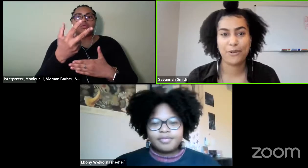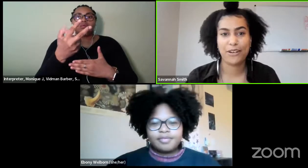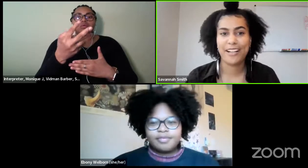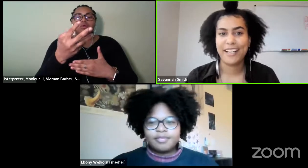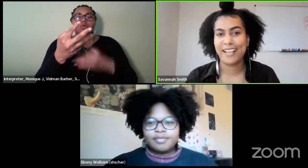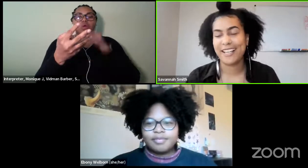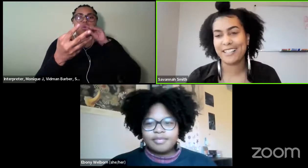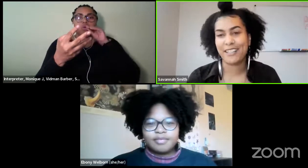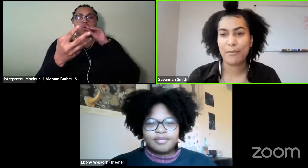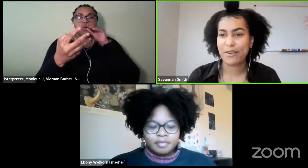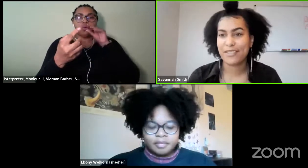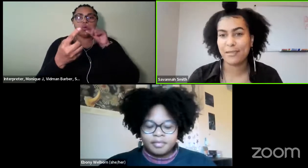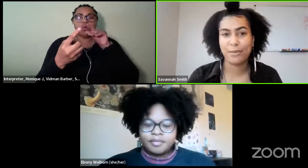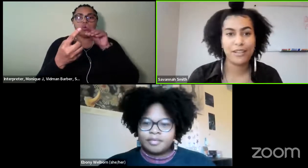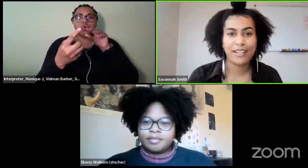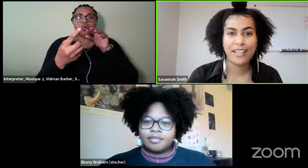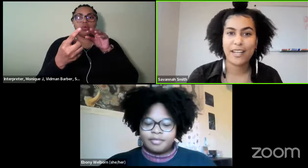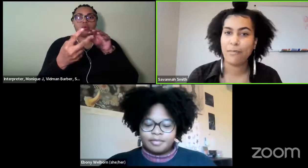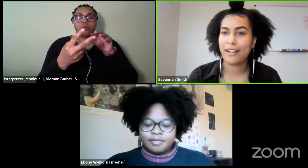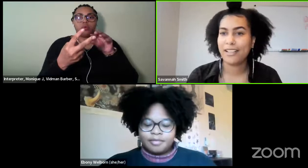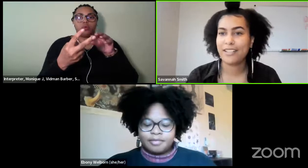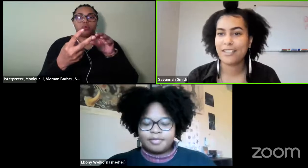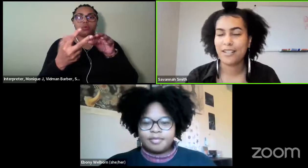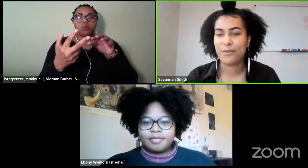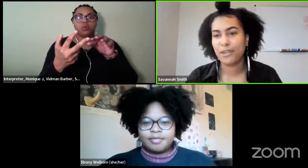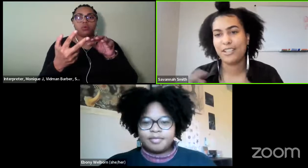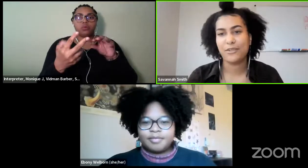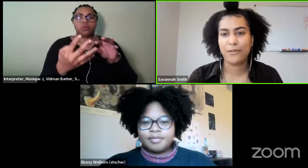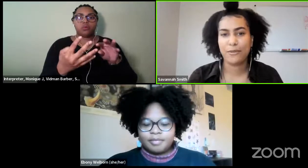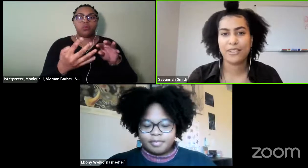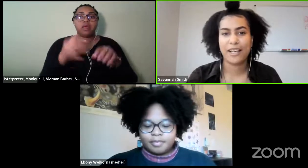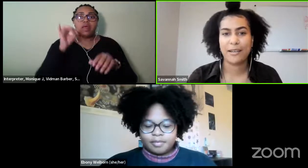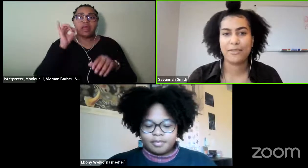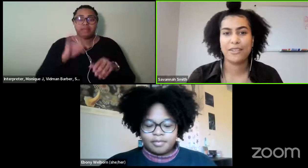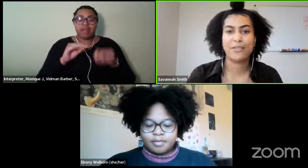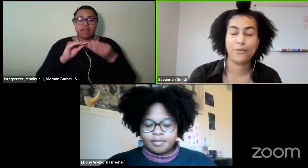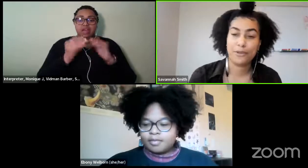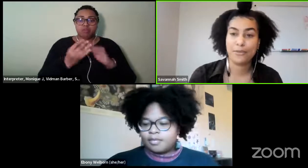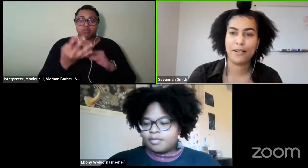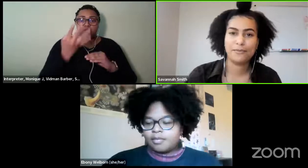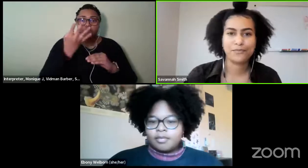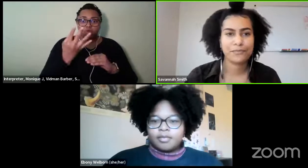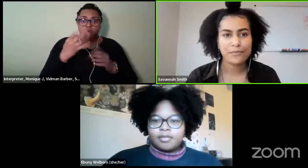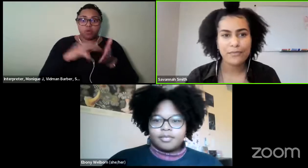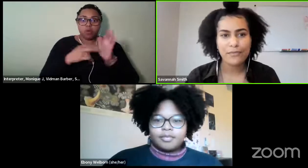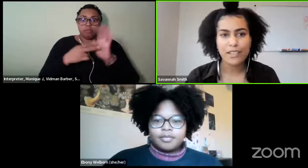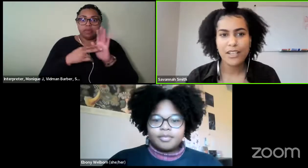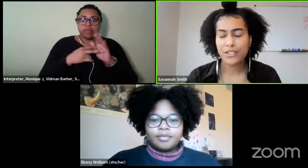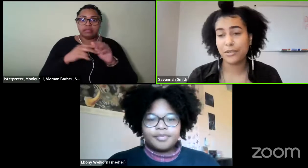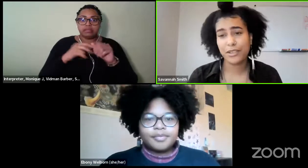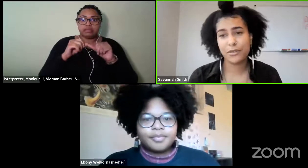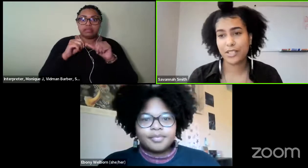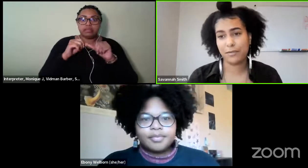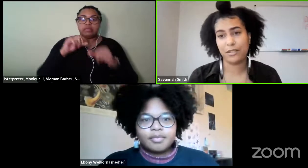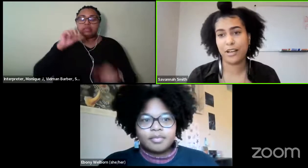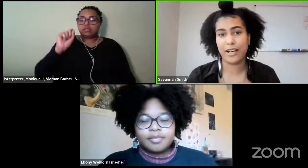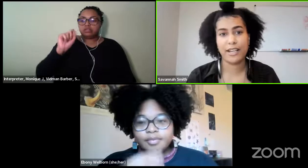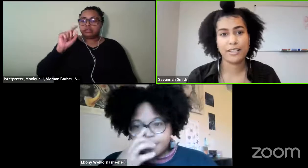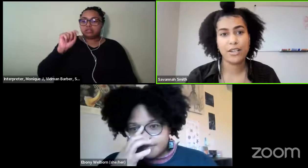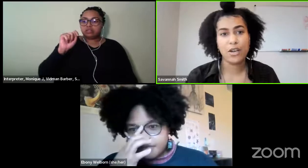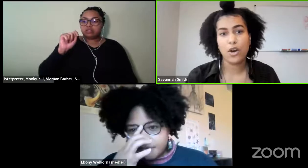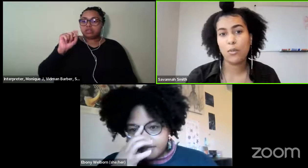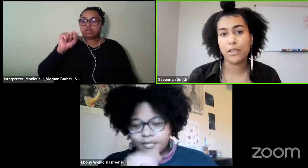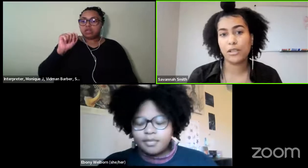And since 4 is the number of stability and balance, we're going to do it 4 times through as well. So you can do this with